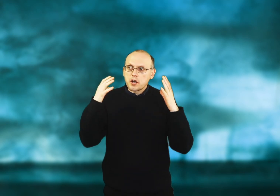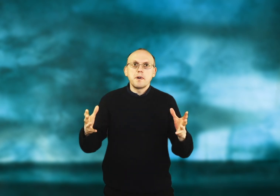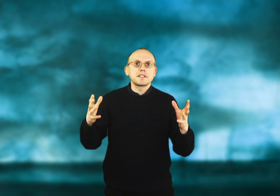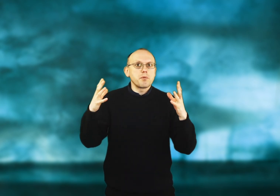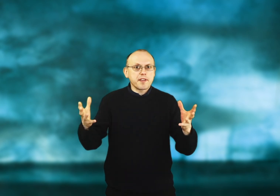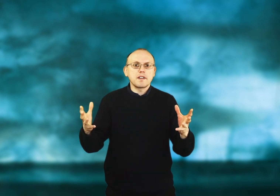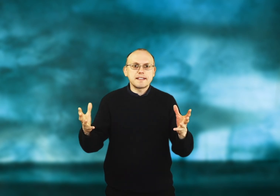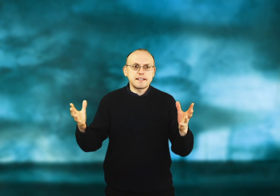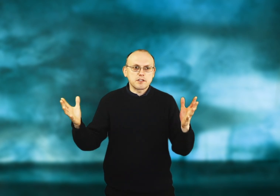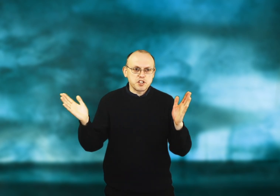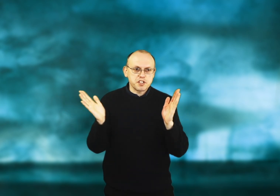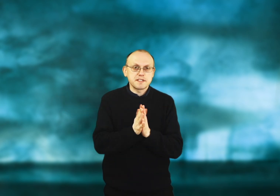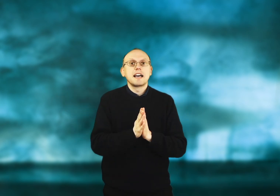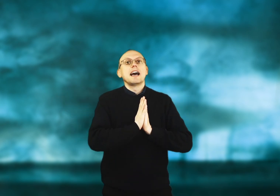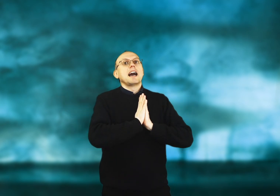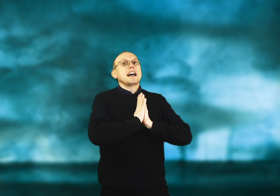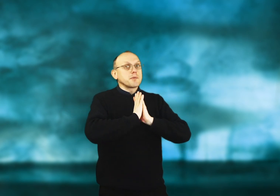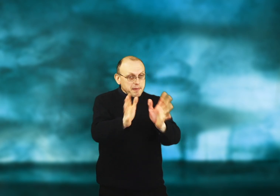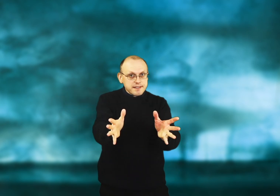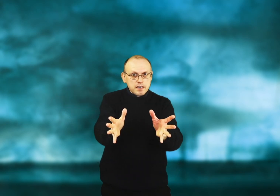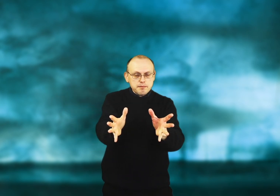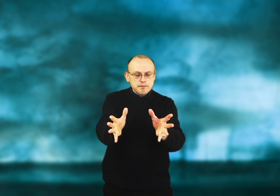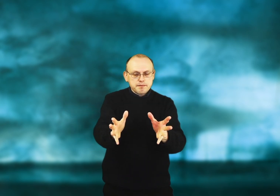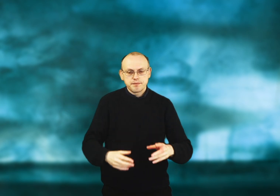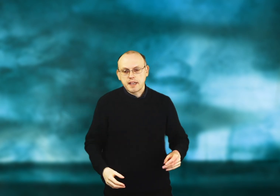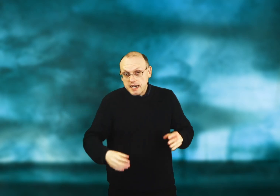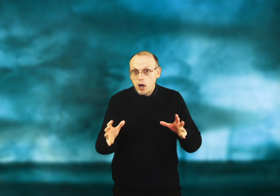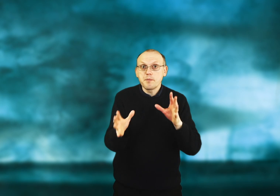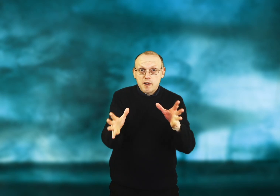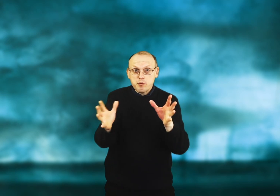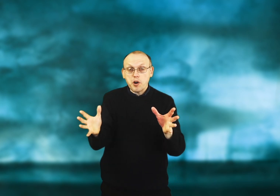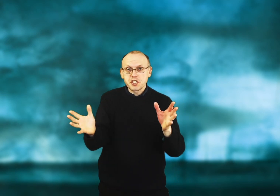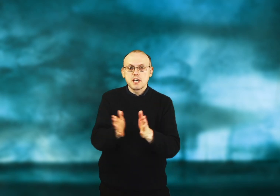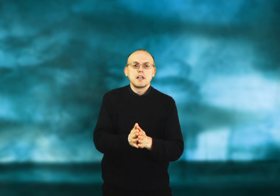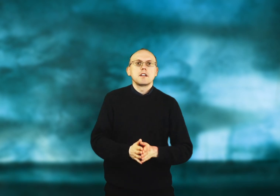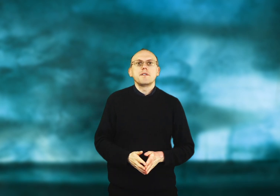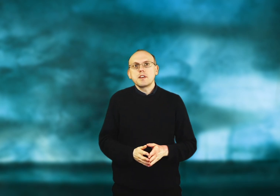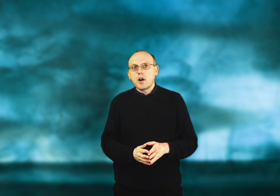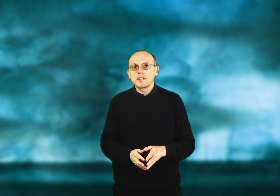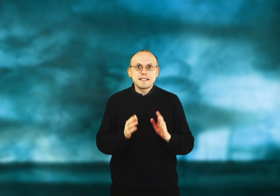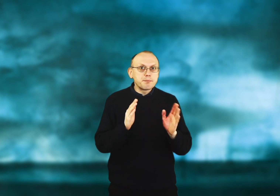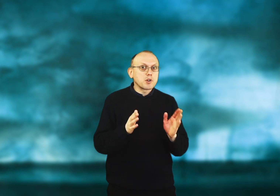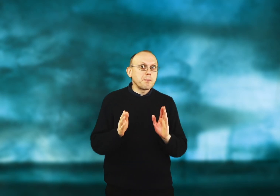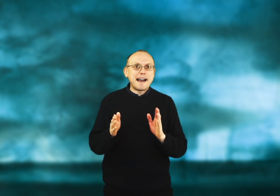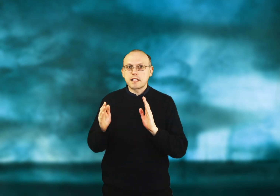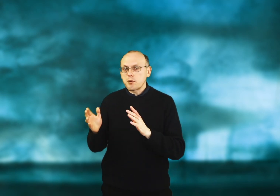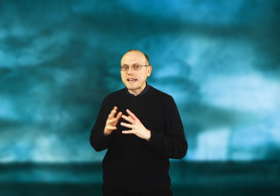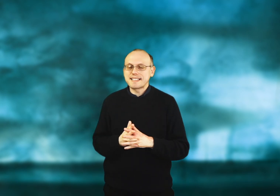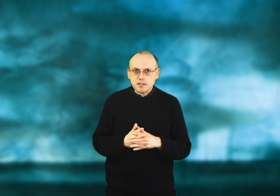Commas with coordinating conjunctions. As a reminder, and I hope you have watched the video on simple, compound, and complex